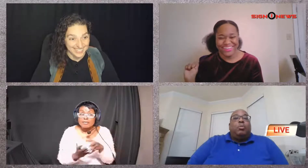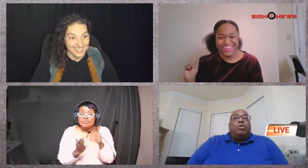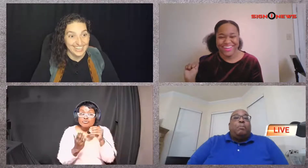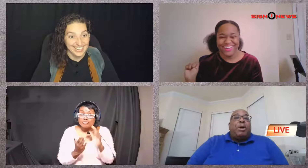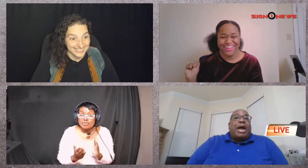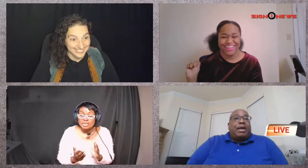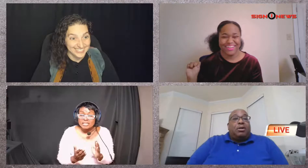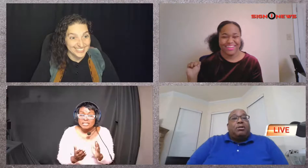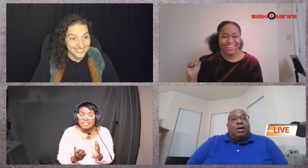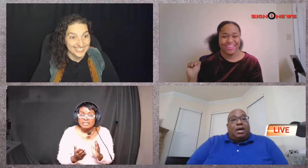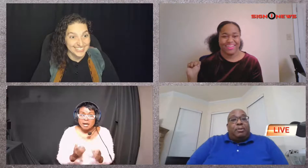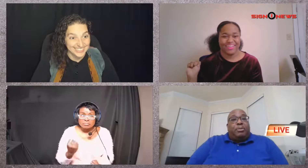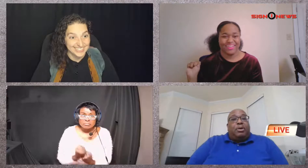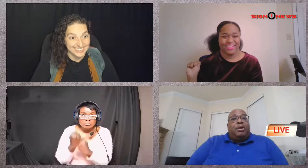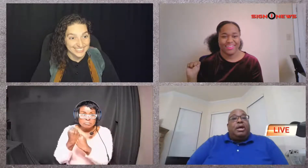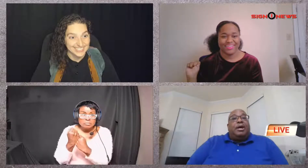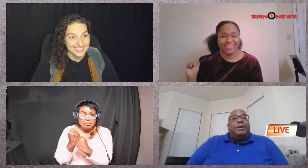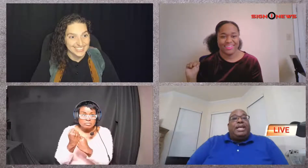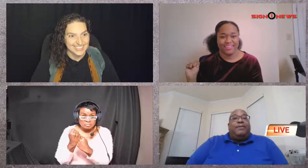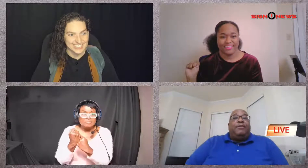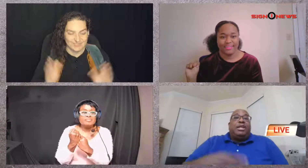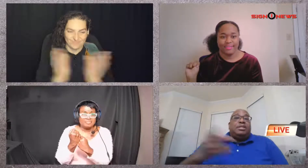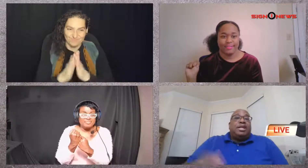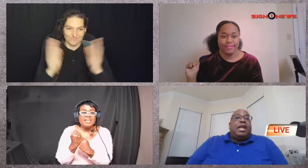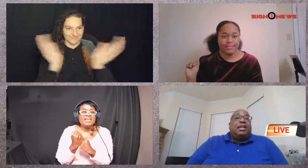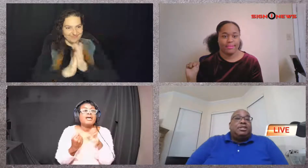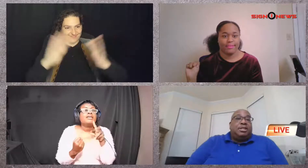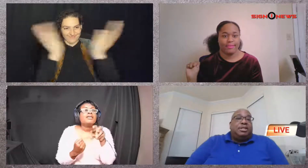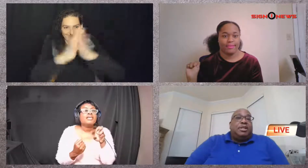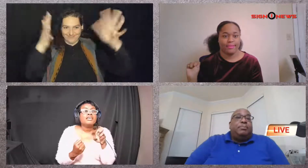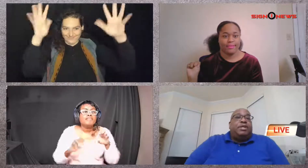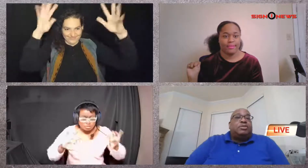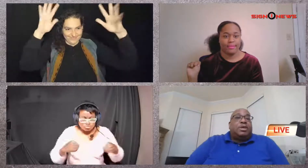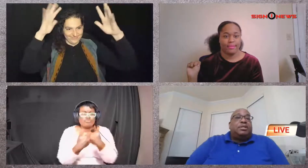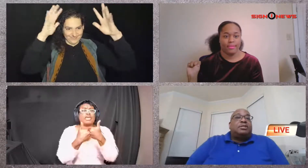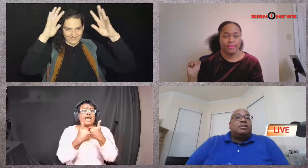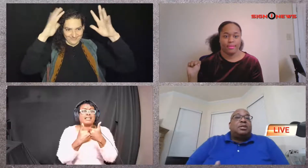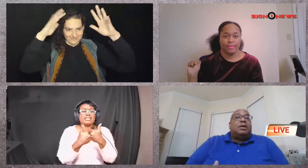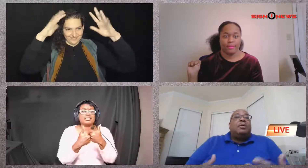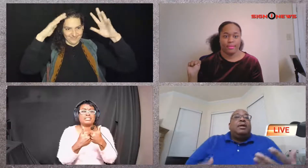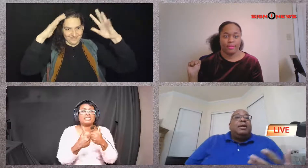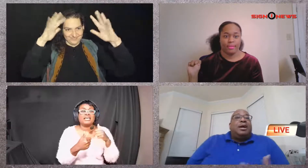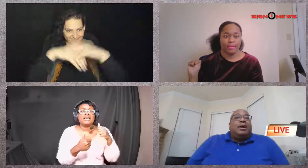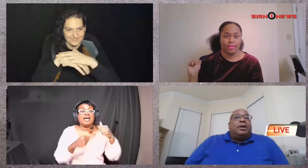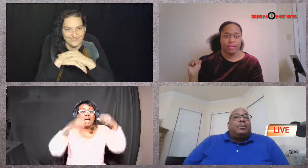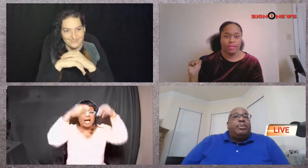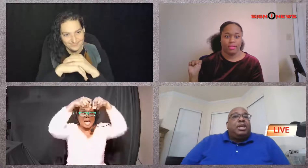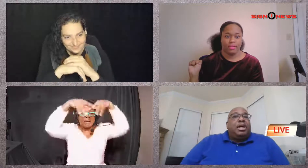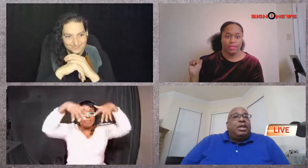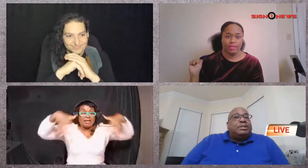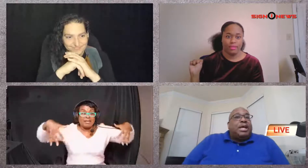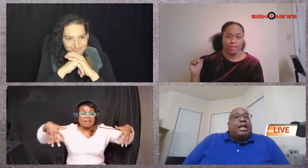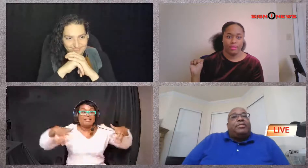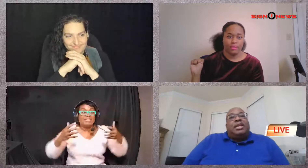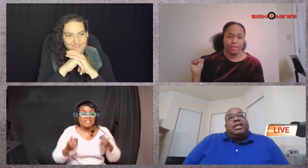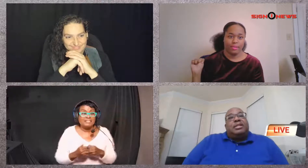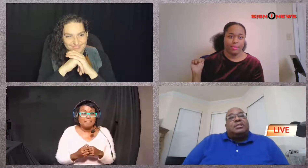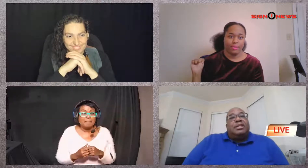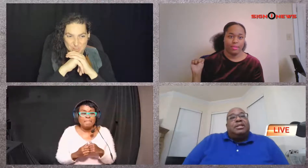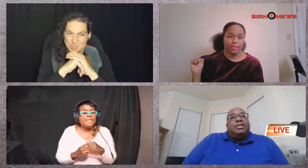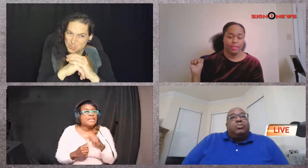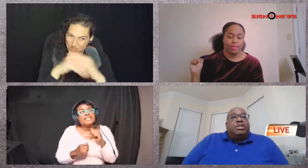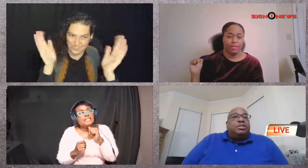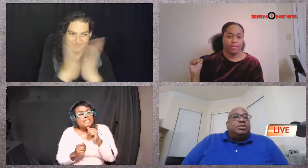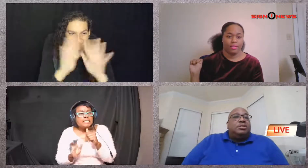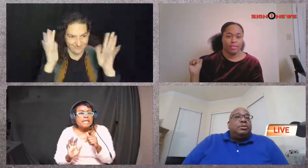students will back her up, even in challenging the administration. So, it's not that it